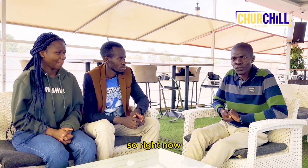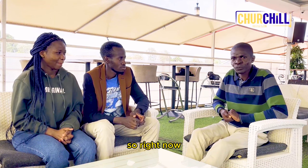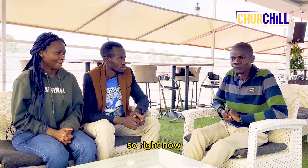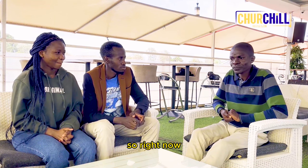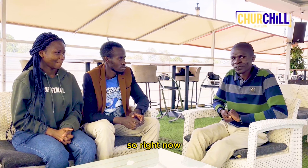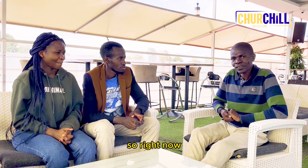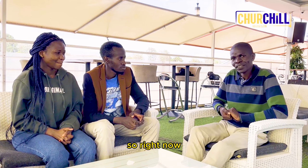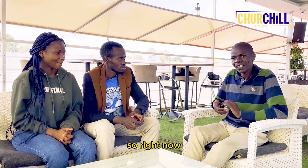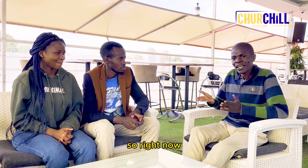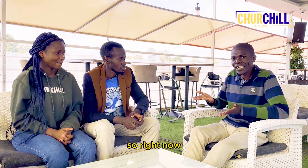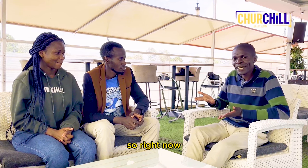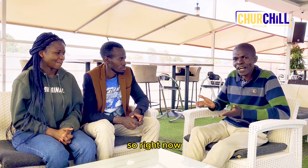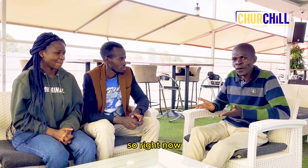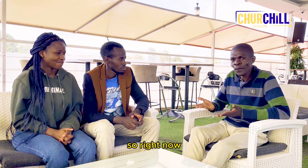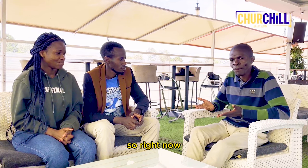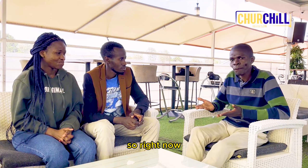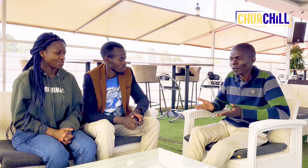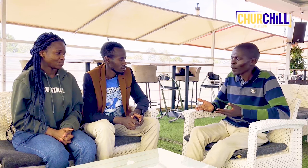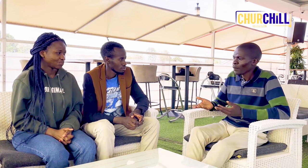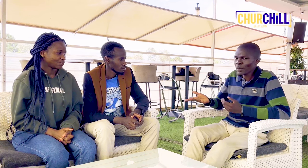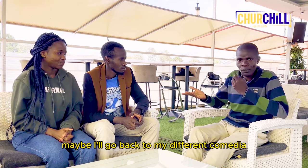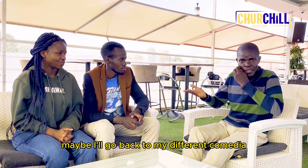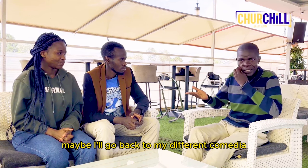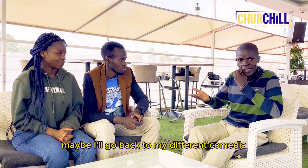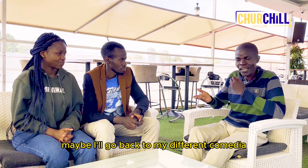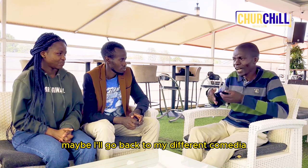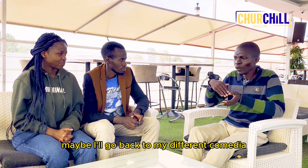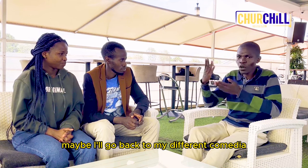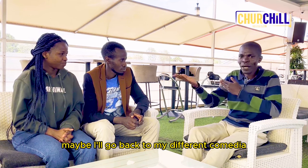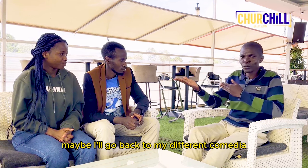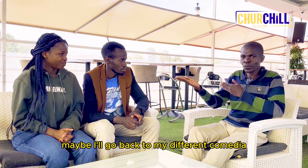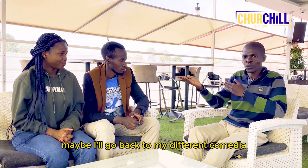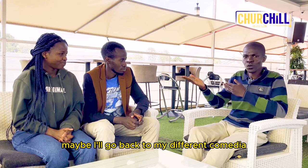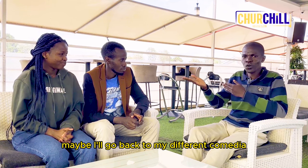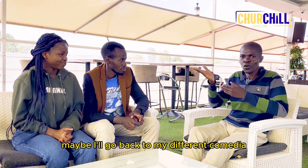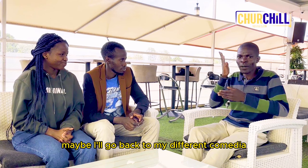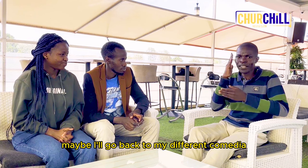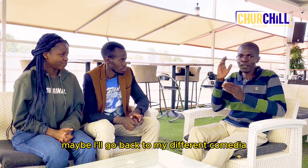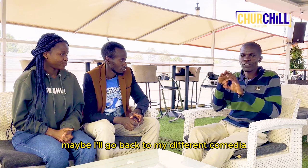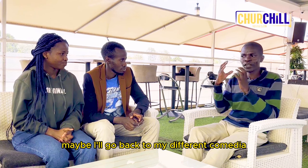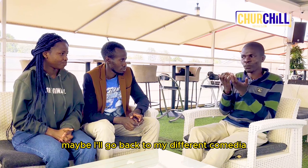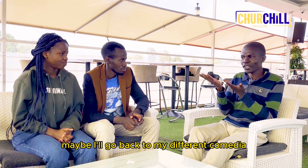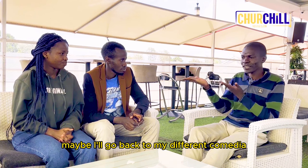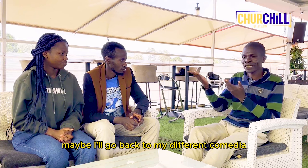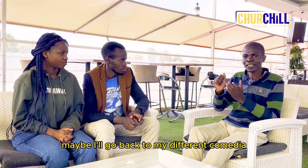So, right now, maybe I'll go back to my deaf community here.